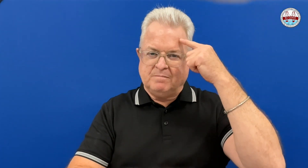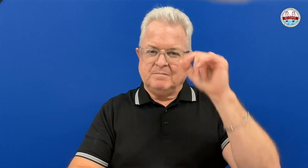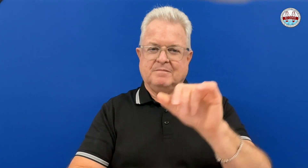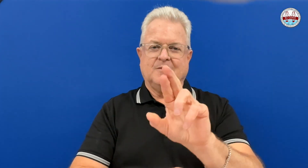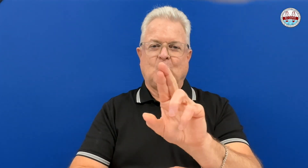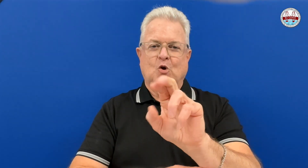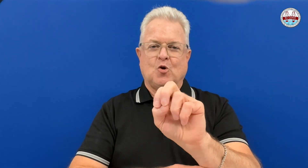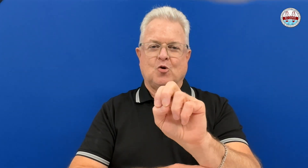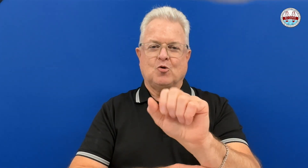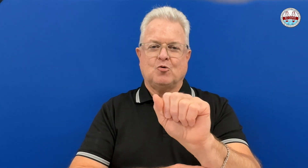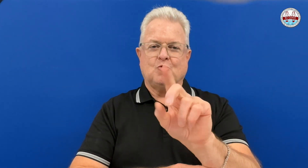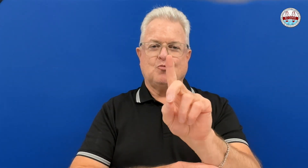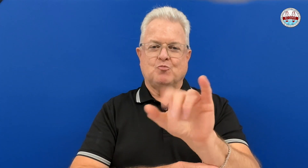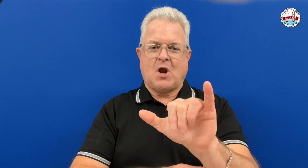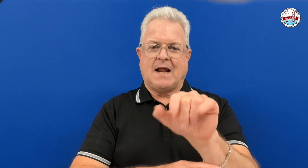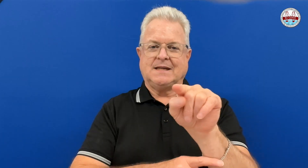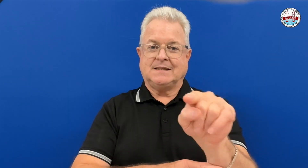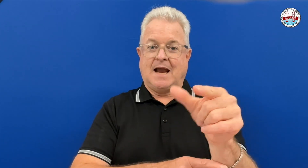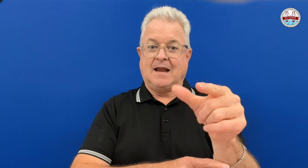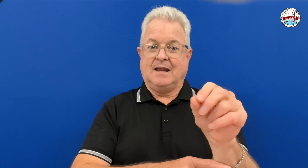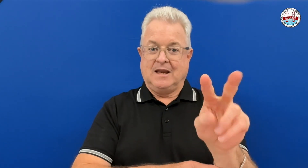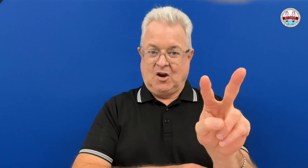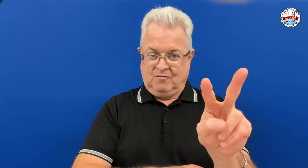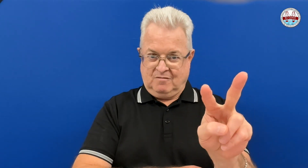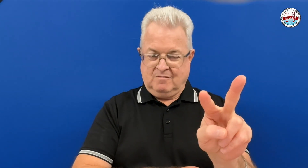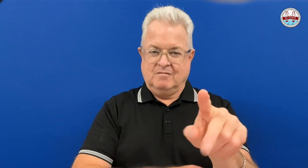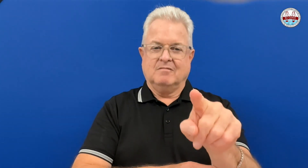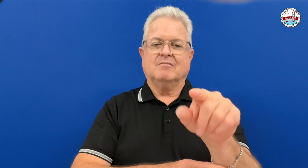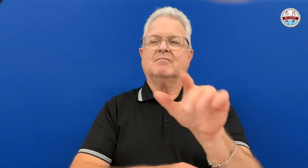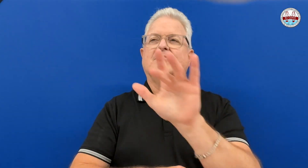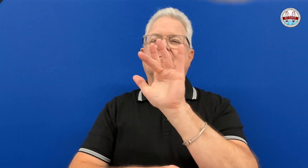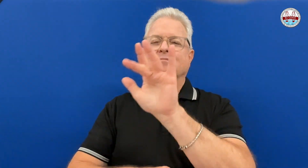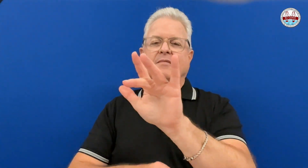federal government FEMA organization. Ask for it at